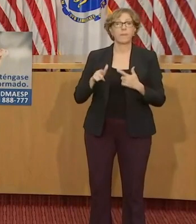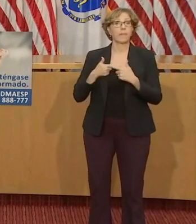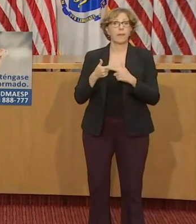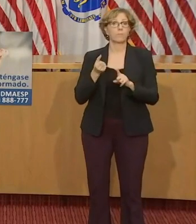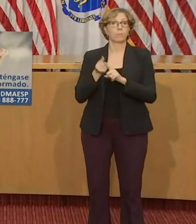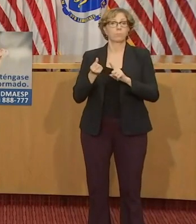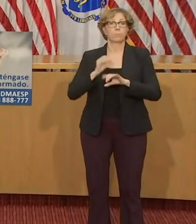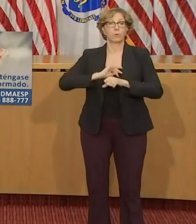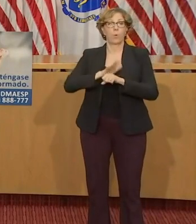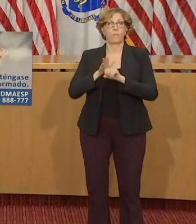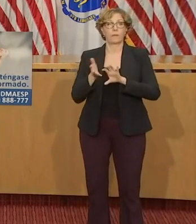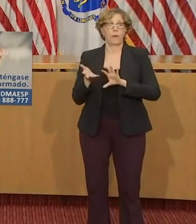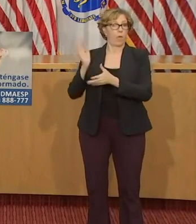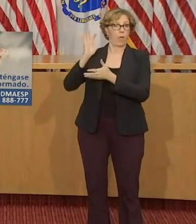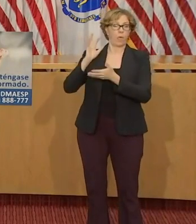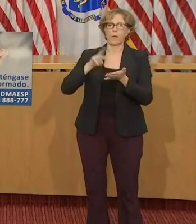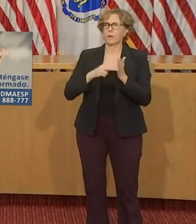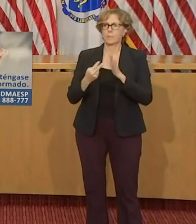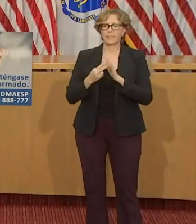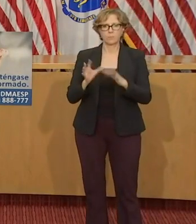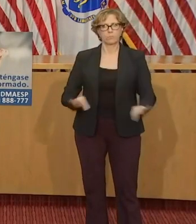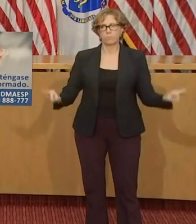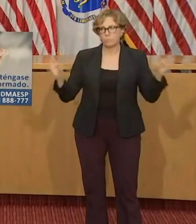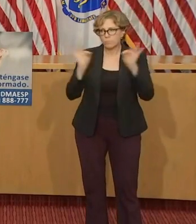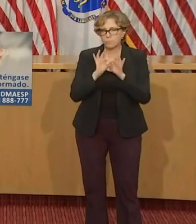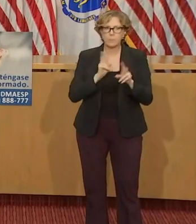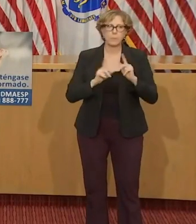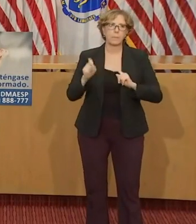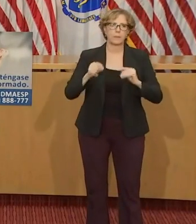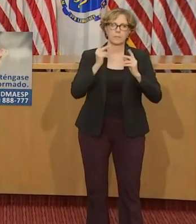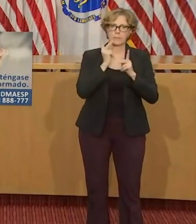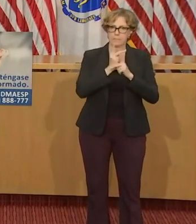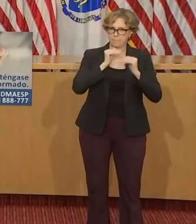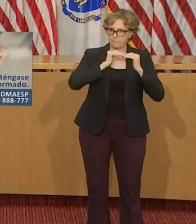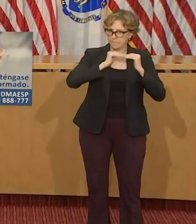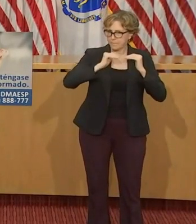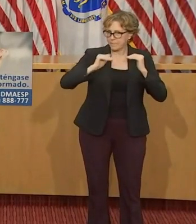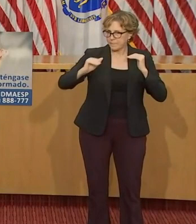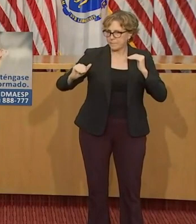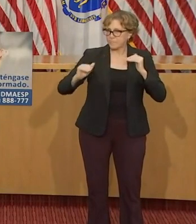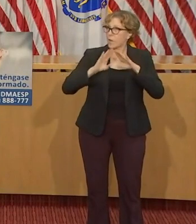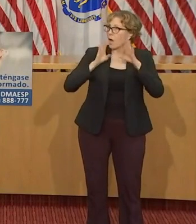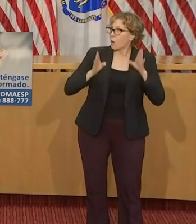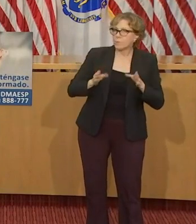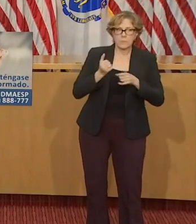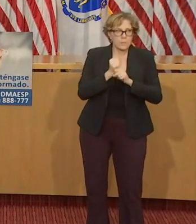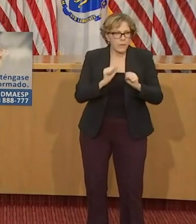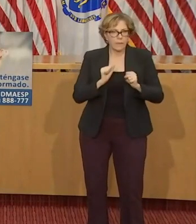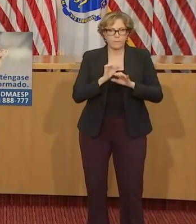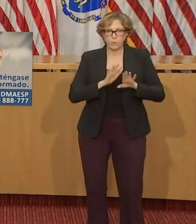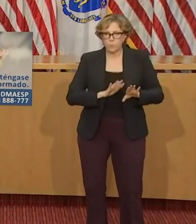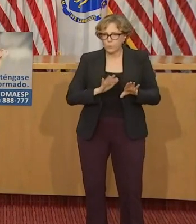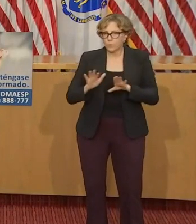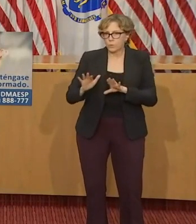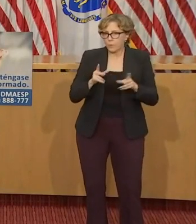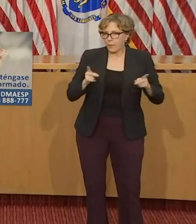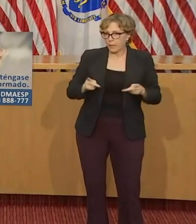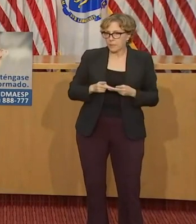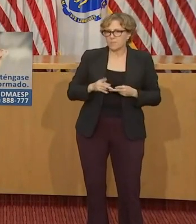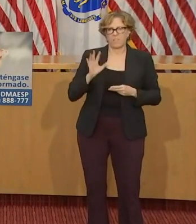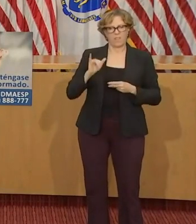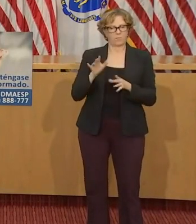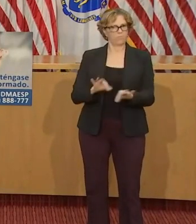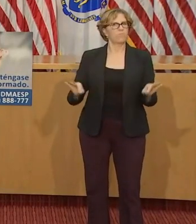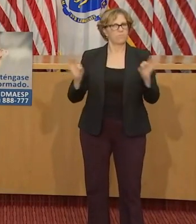state. The numbers are going to indicate a big drop there as well. So something to monitor as we await for today's numbers. As you see, Lieutenant Governor Karen Polito is